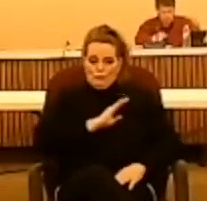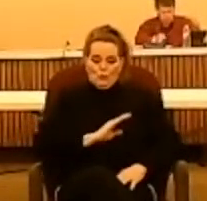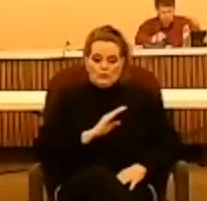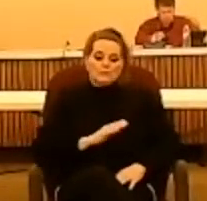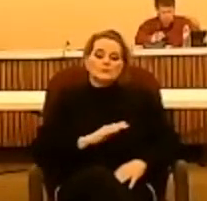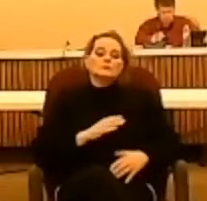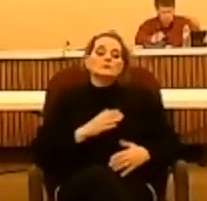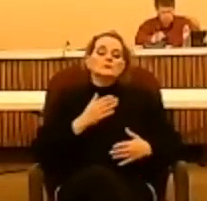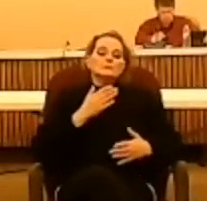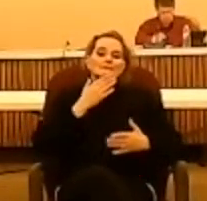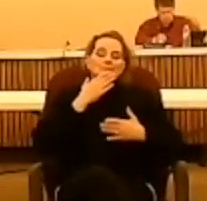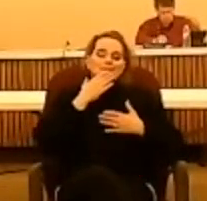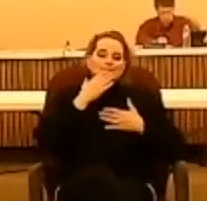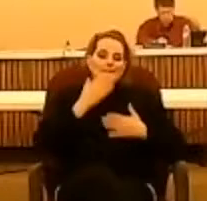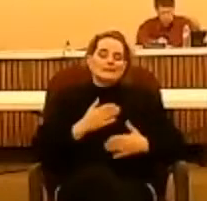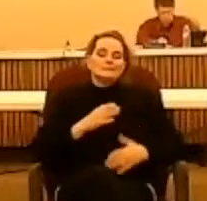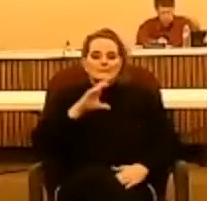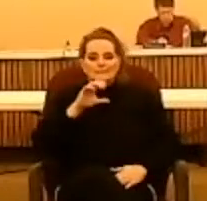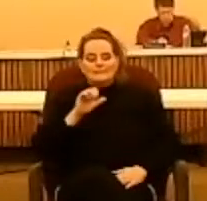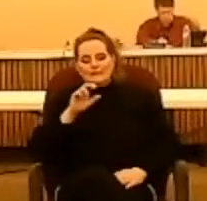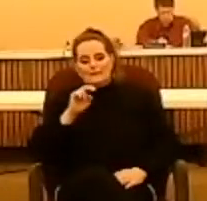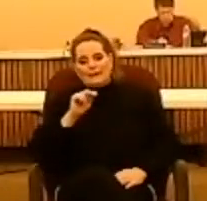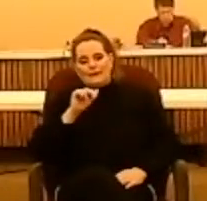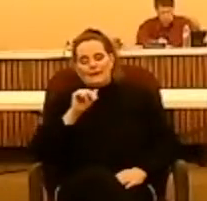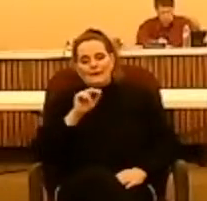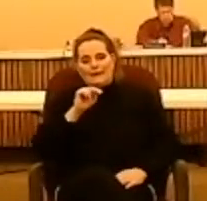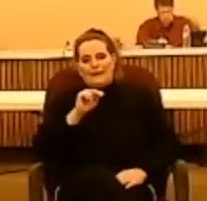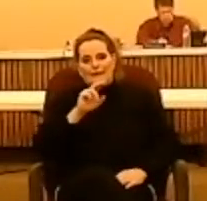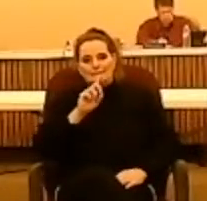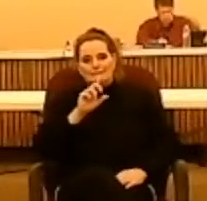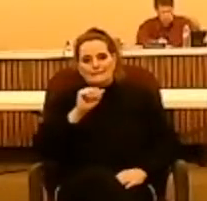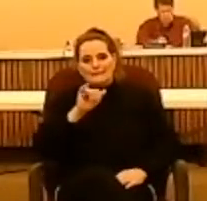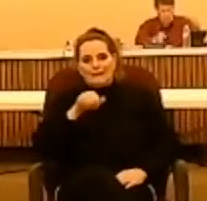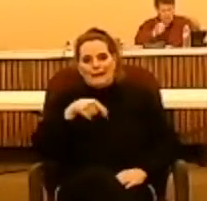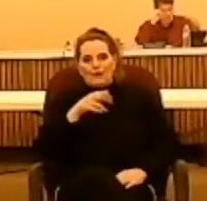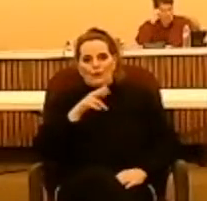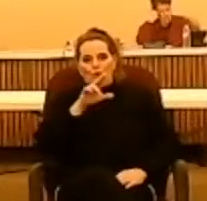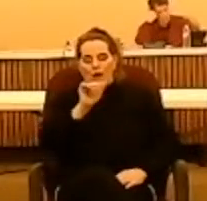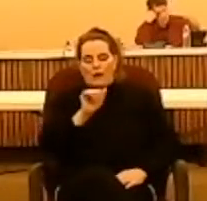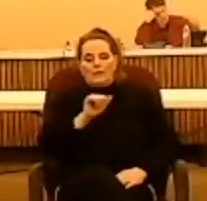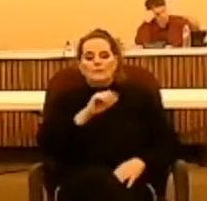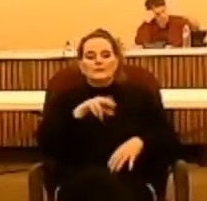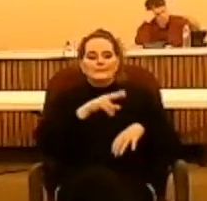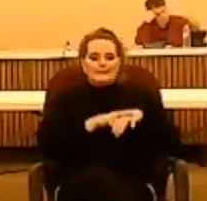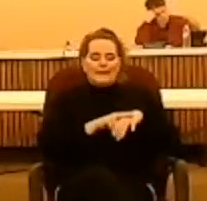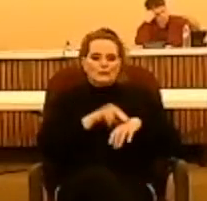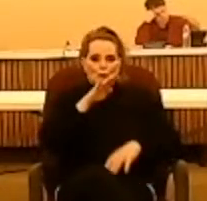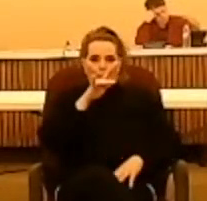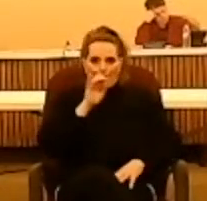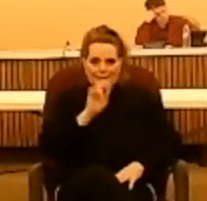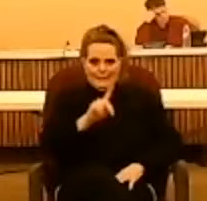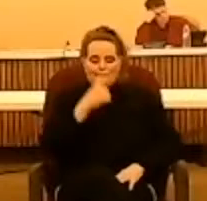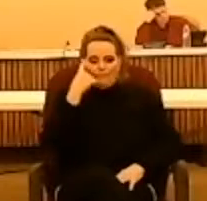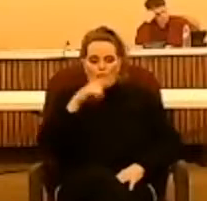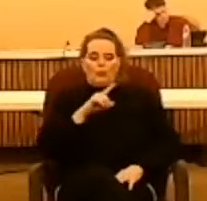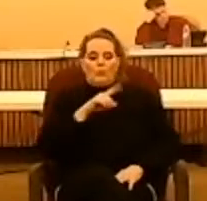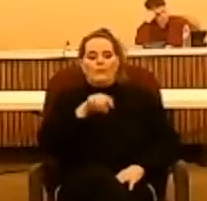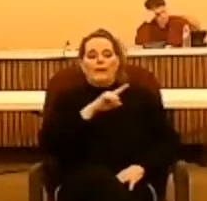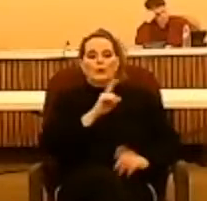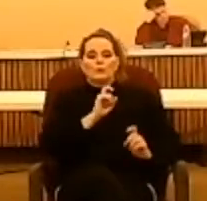Canandaigua National Bank and Trust for their generosity. Second. Any discussion?